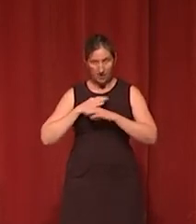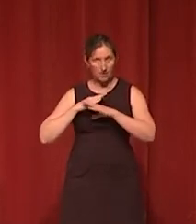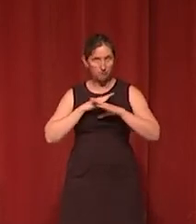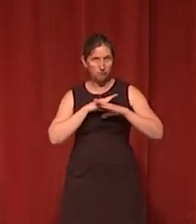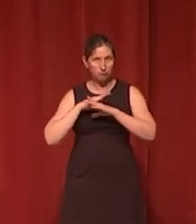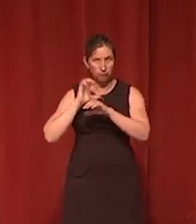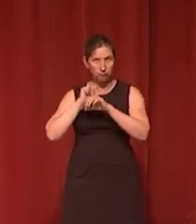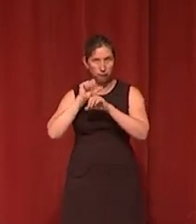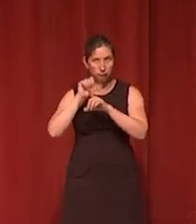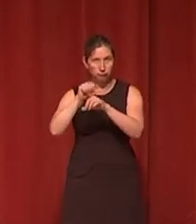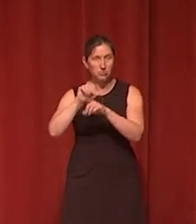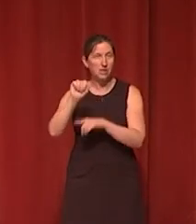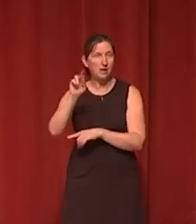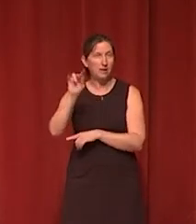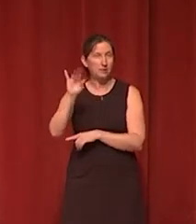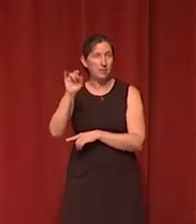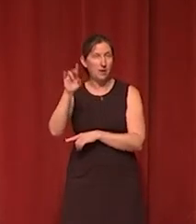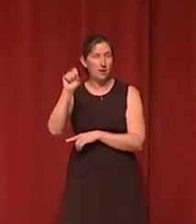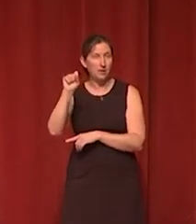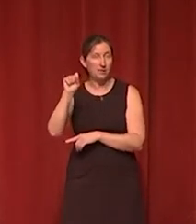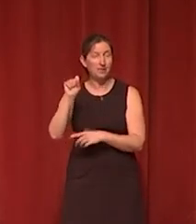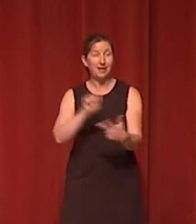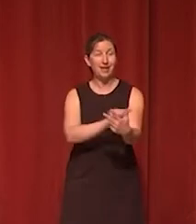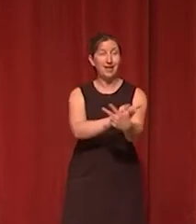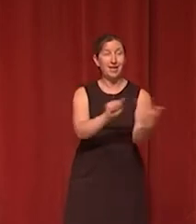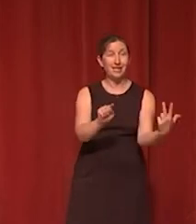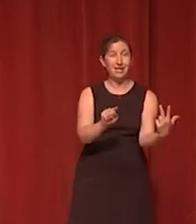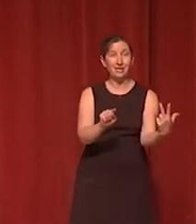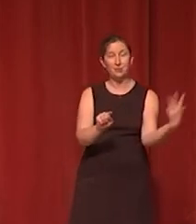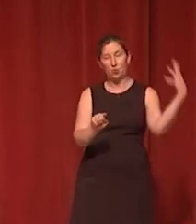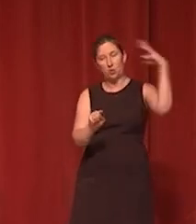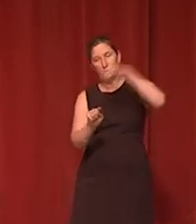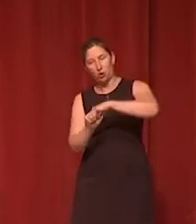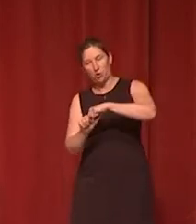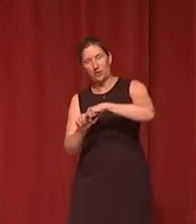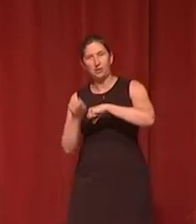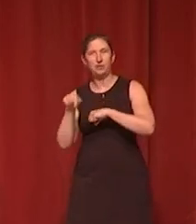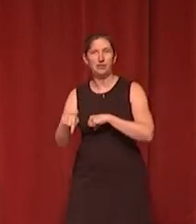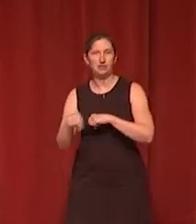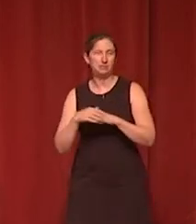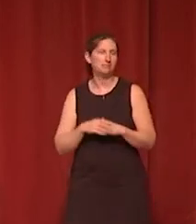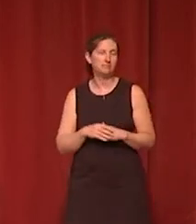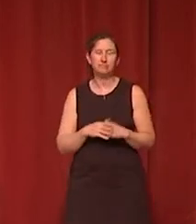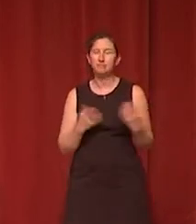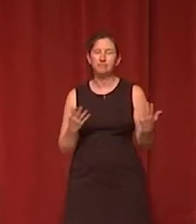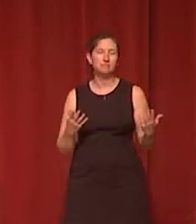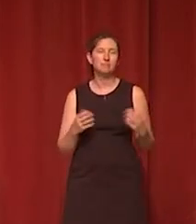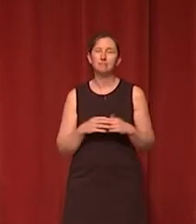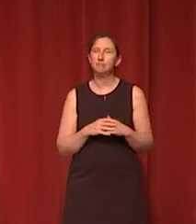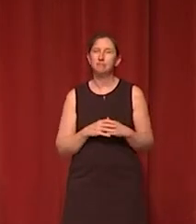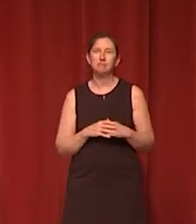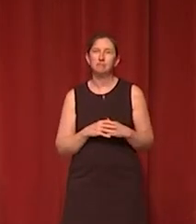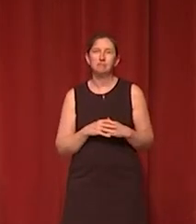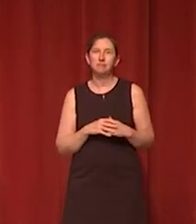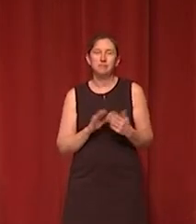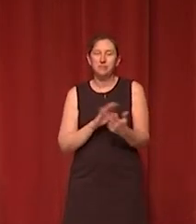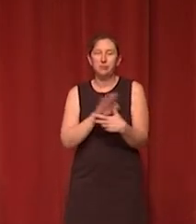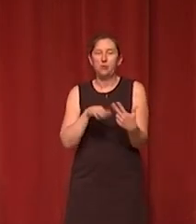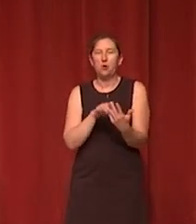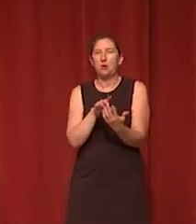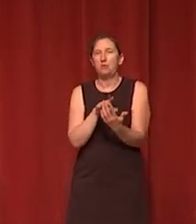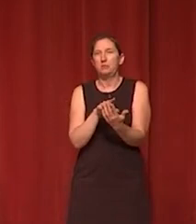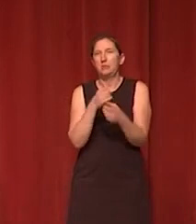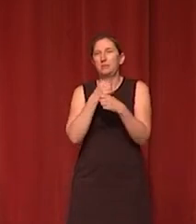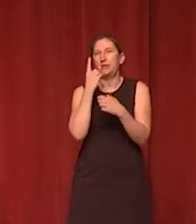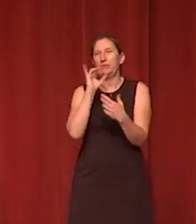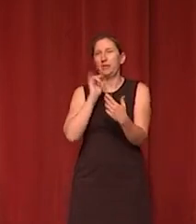marker they're going after, will be designed biologically to, you know, go after that target and treat that therapy from an